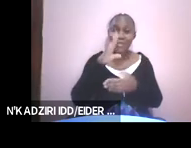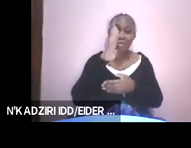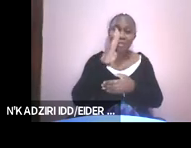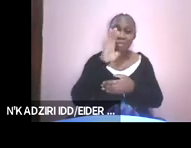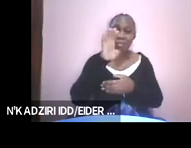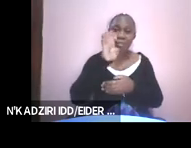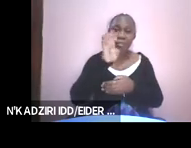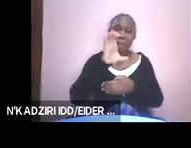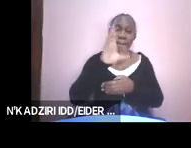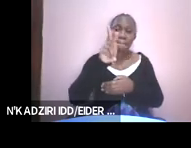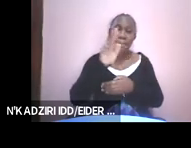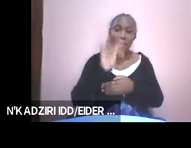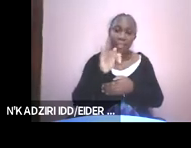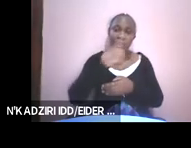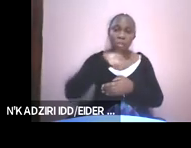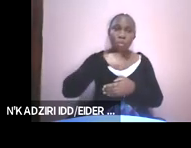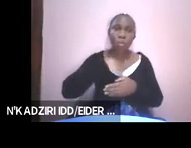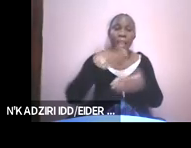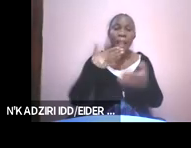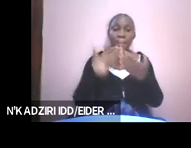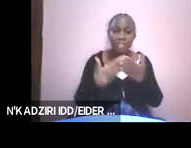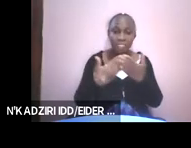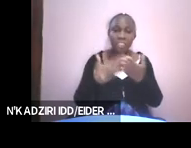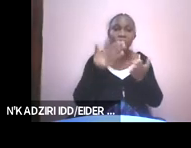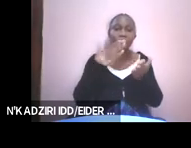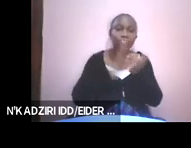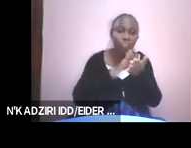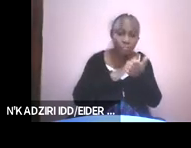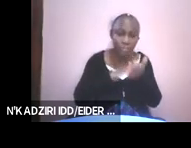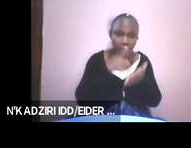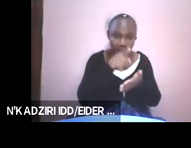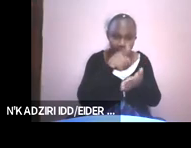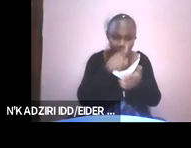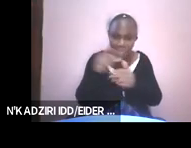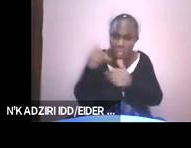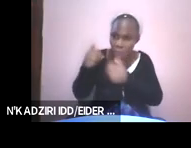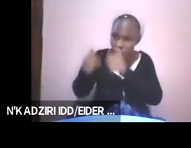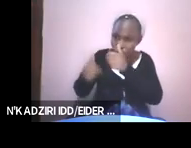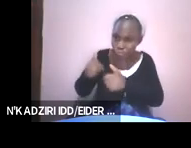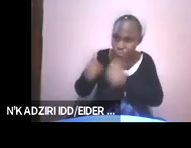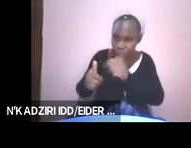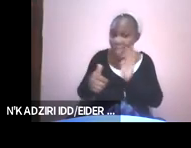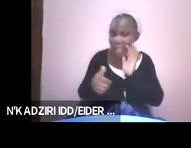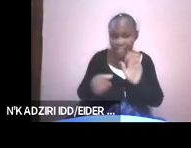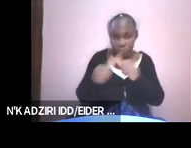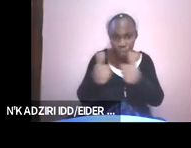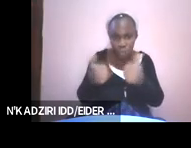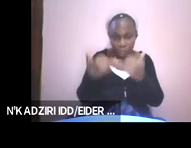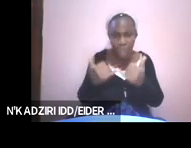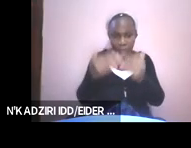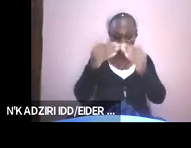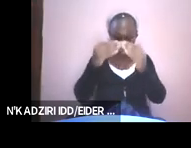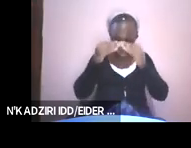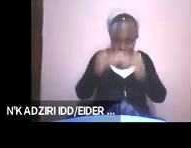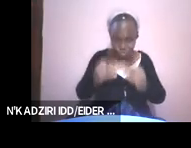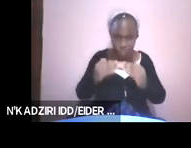So we appreciate the comments that are coming in also from the participants. We're now going to go to question